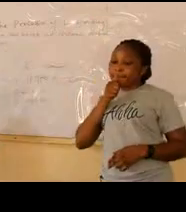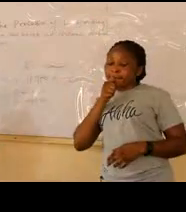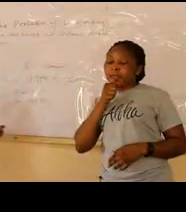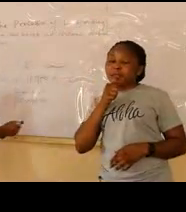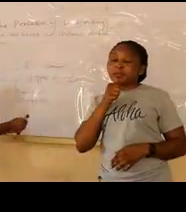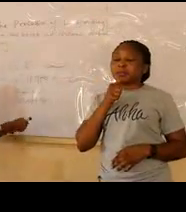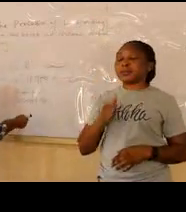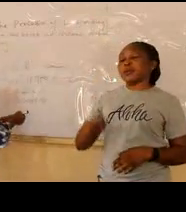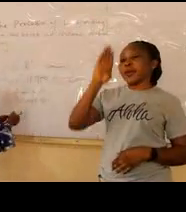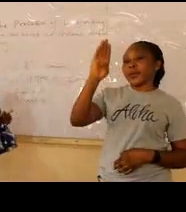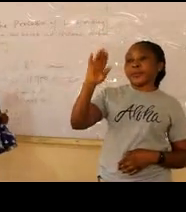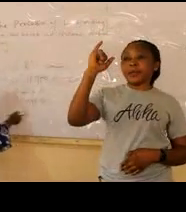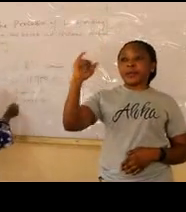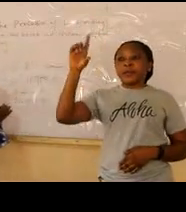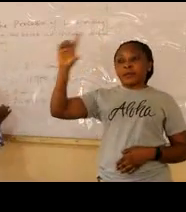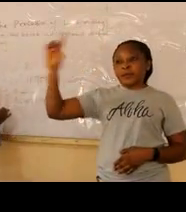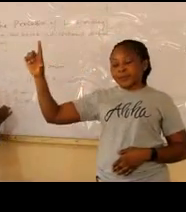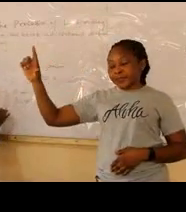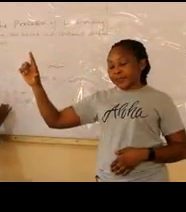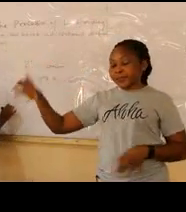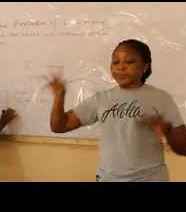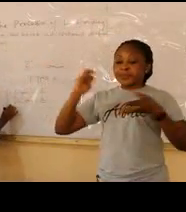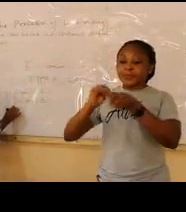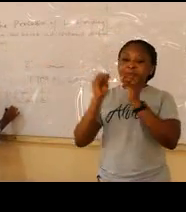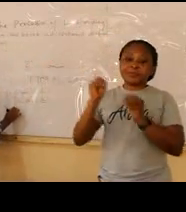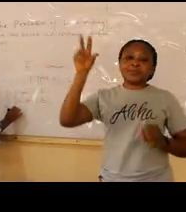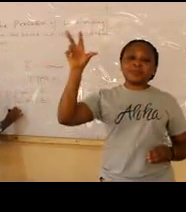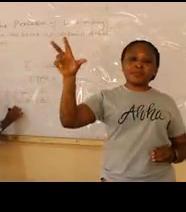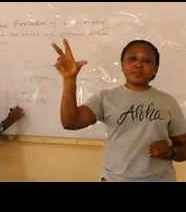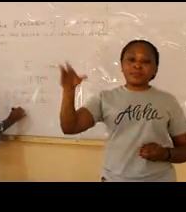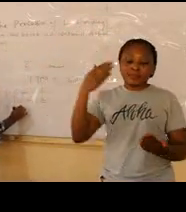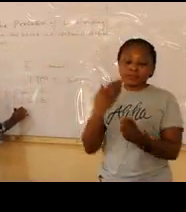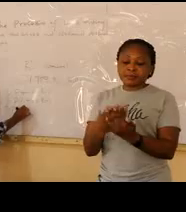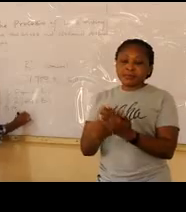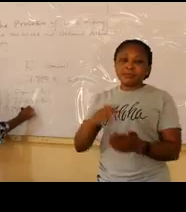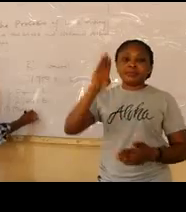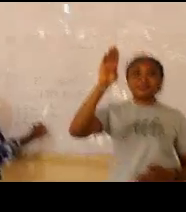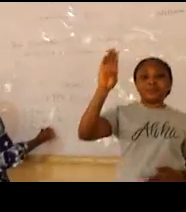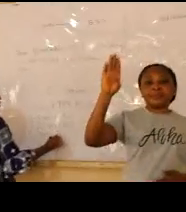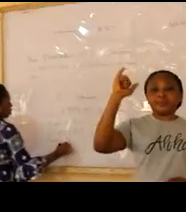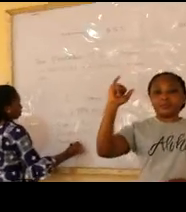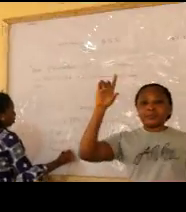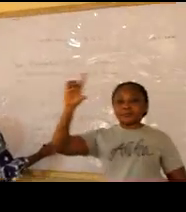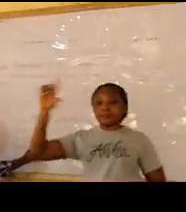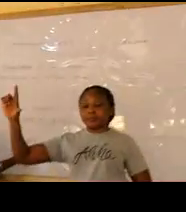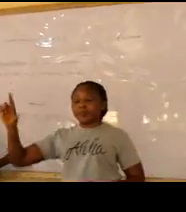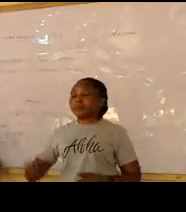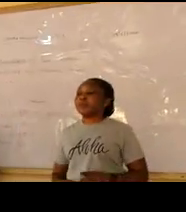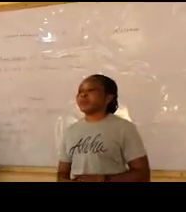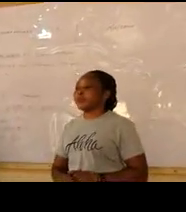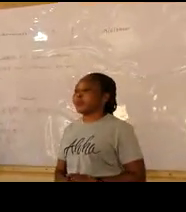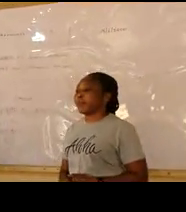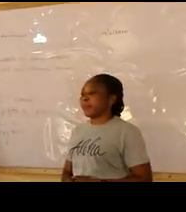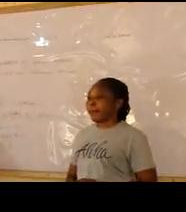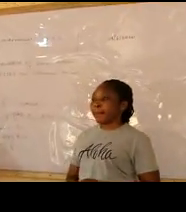bill. Money bill.